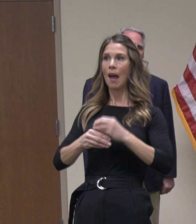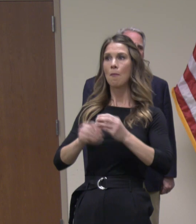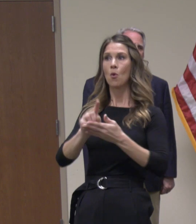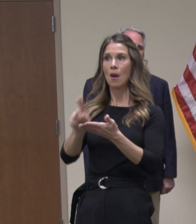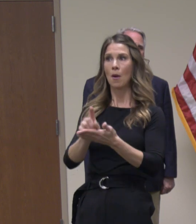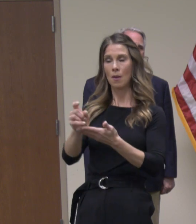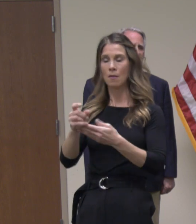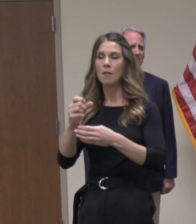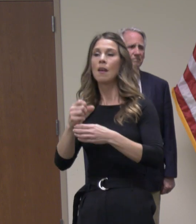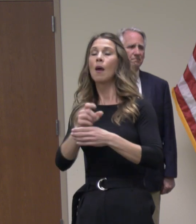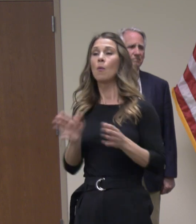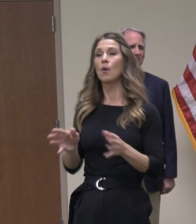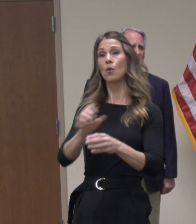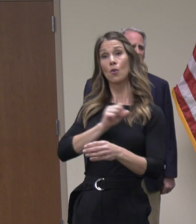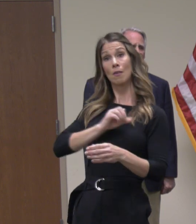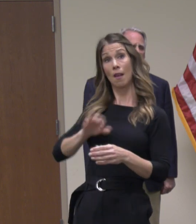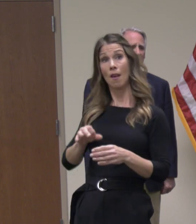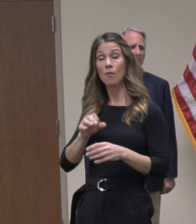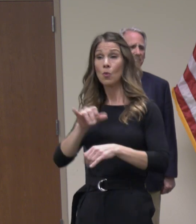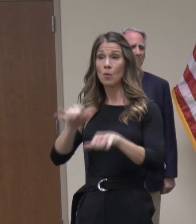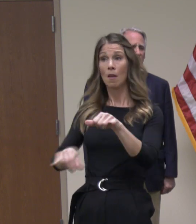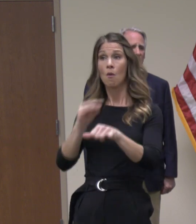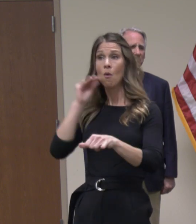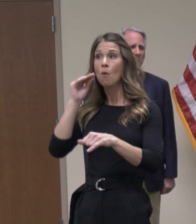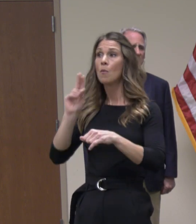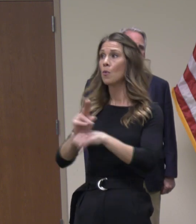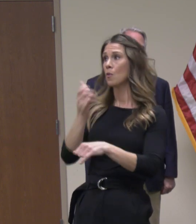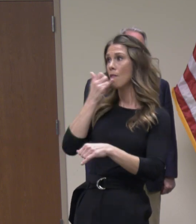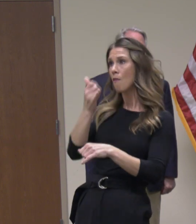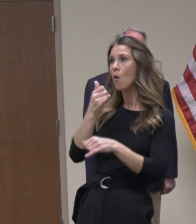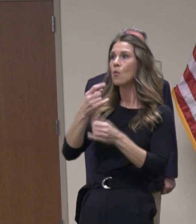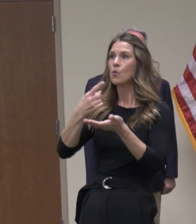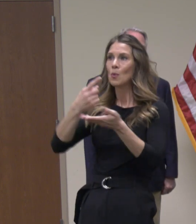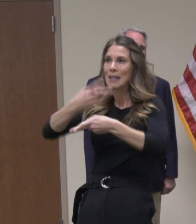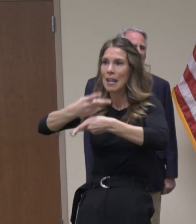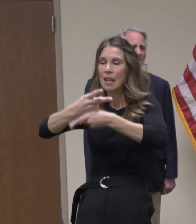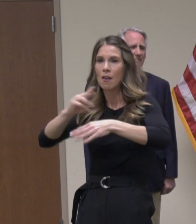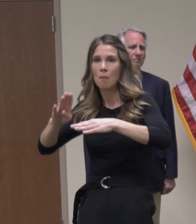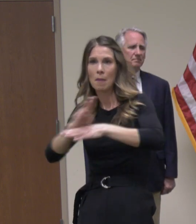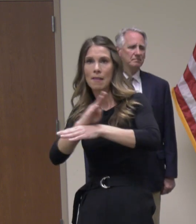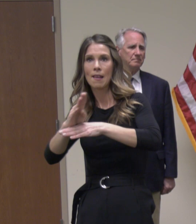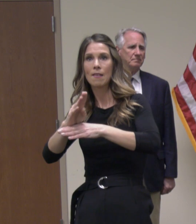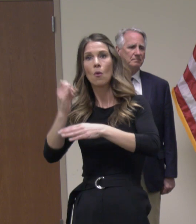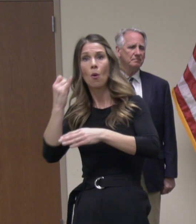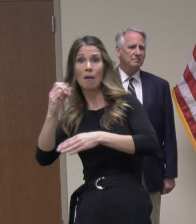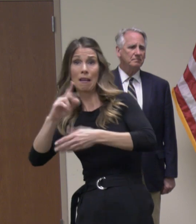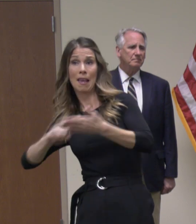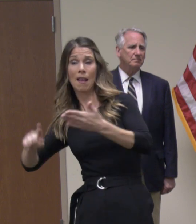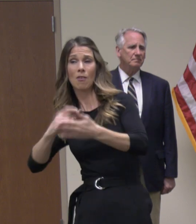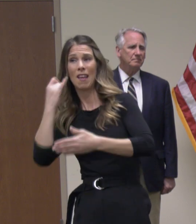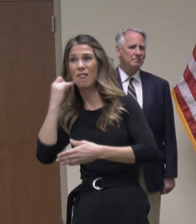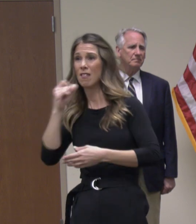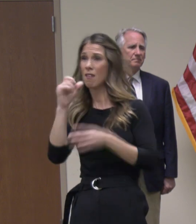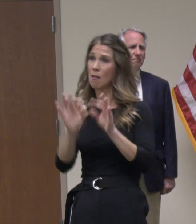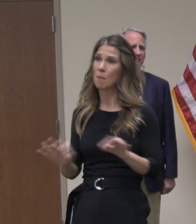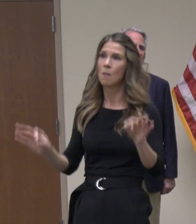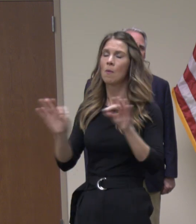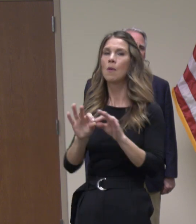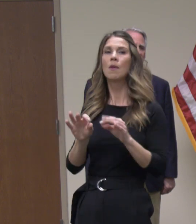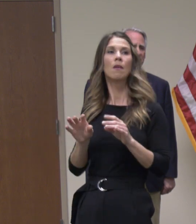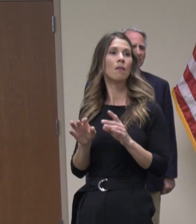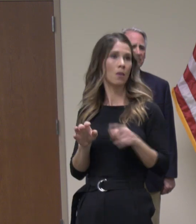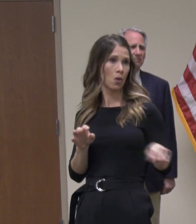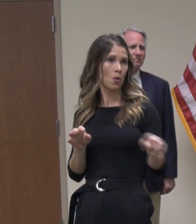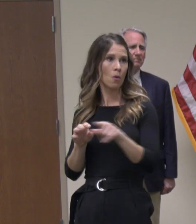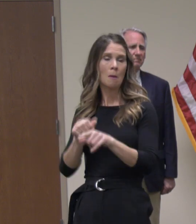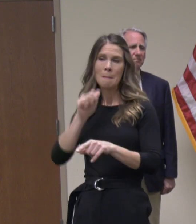to conduct business on the phone, via teleconference, or cancel it if it isn't time sensitive. We're all going to need extra patience during